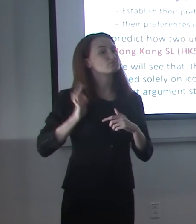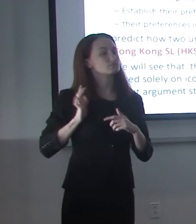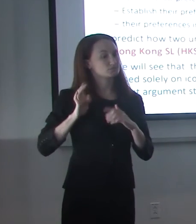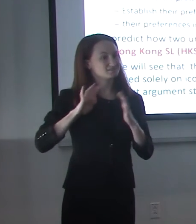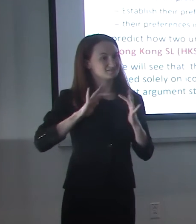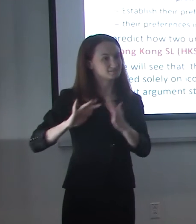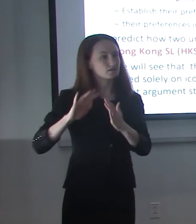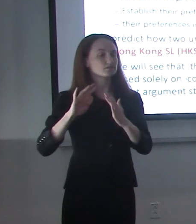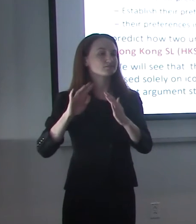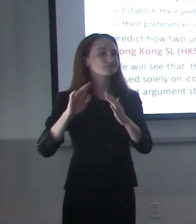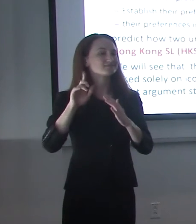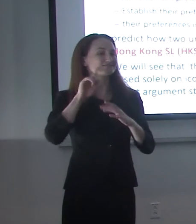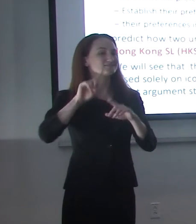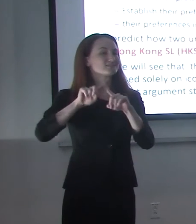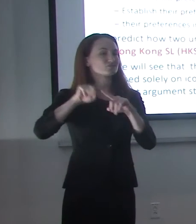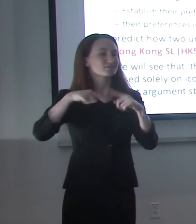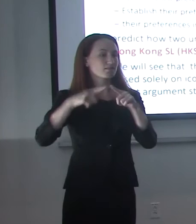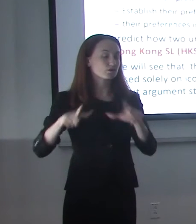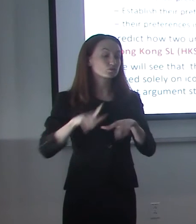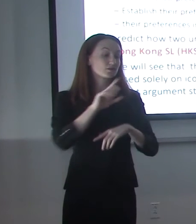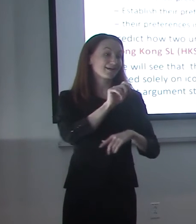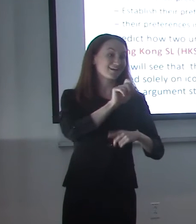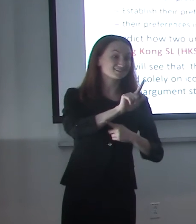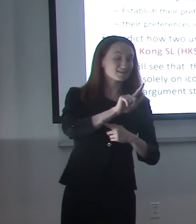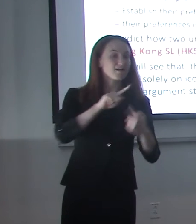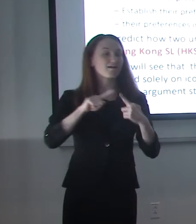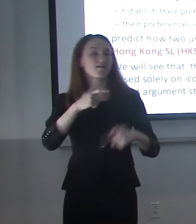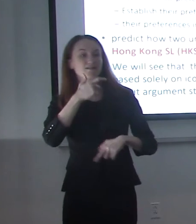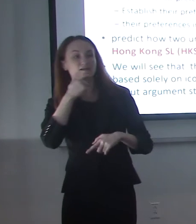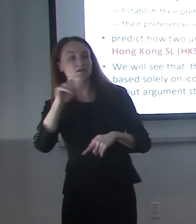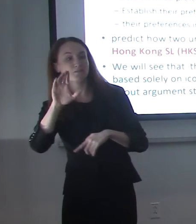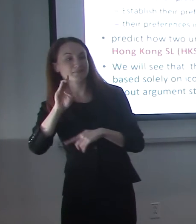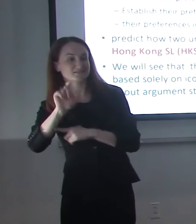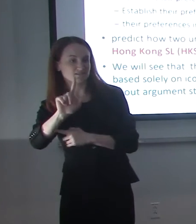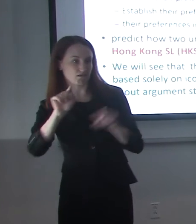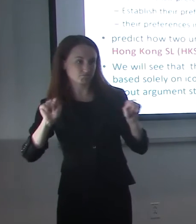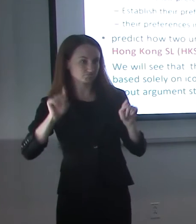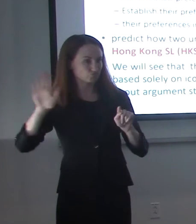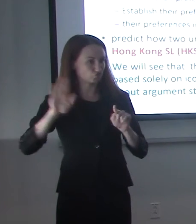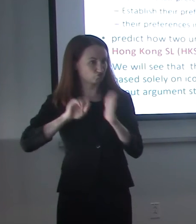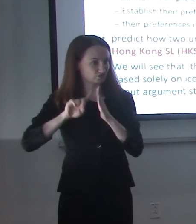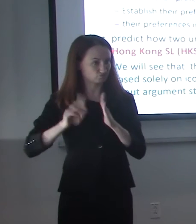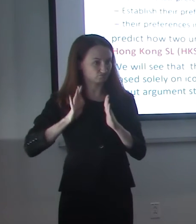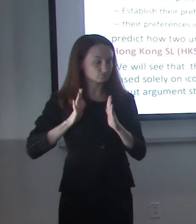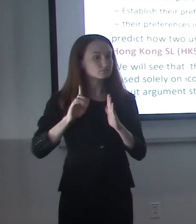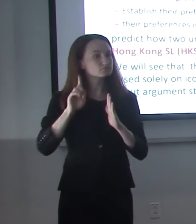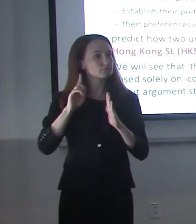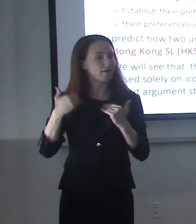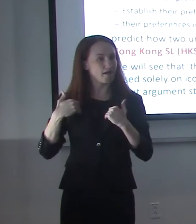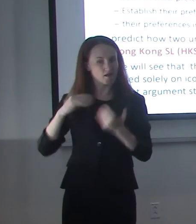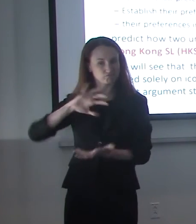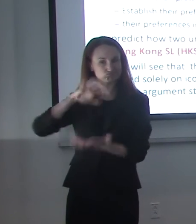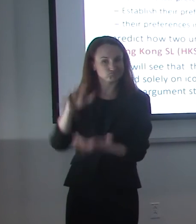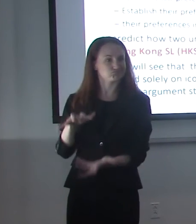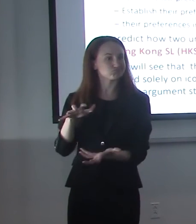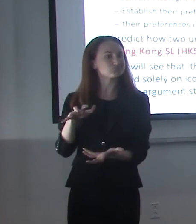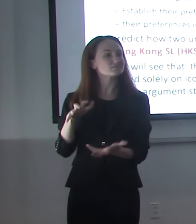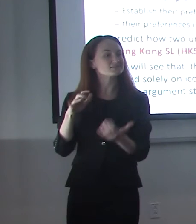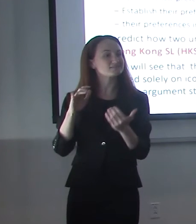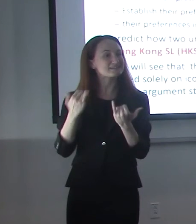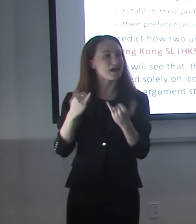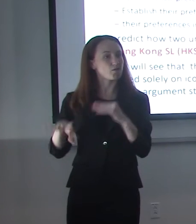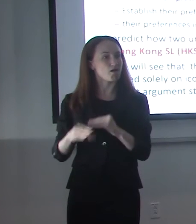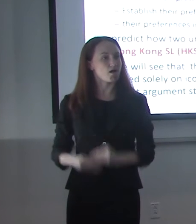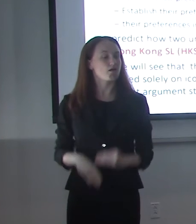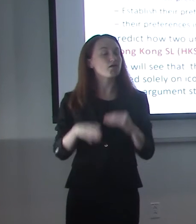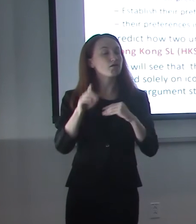back in 2009, ASL and BSL. We sort of already have an idea of what their preference for